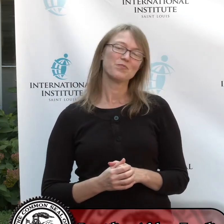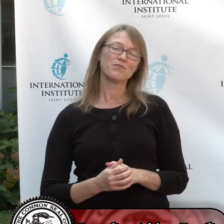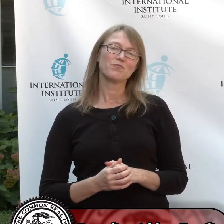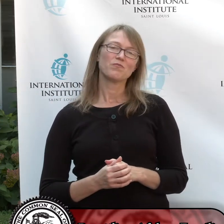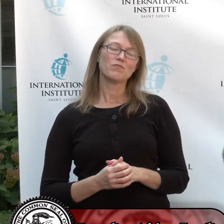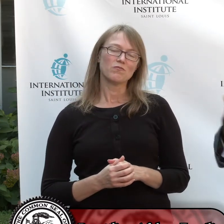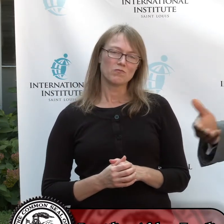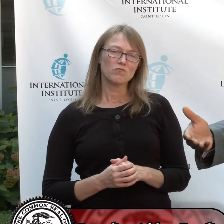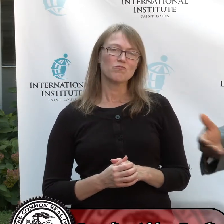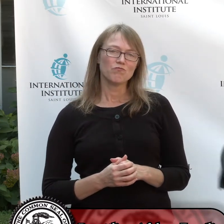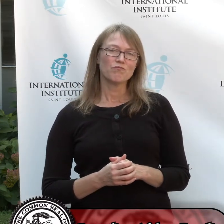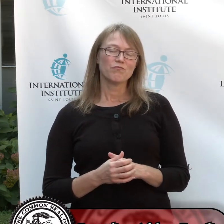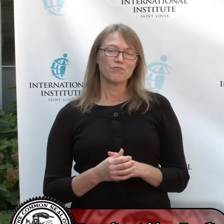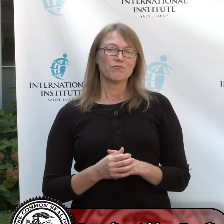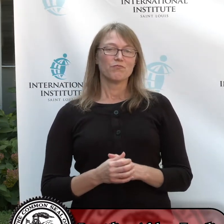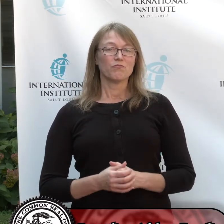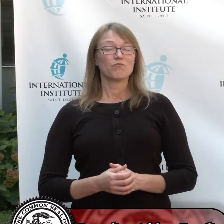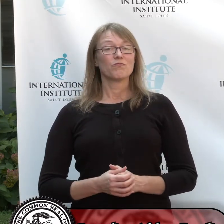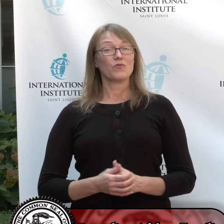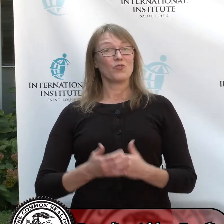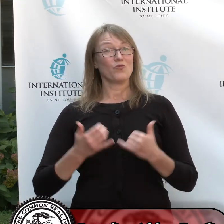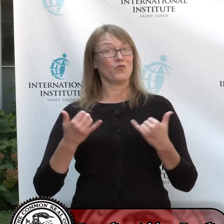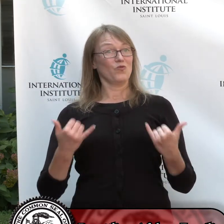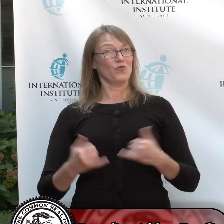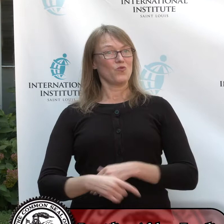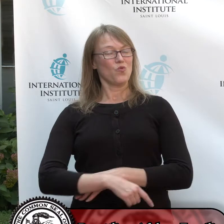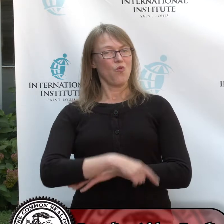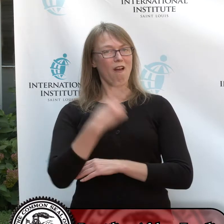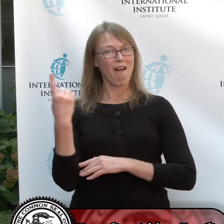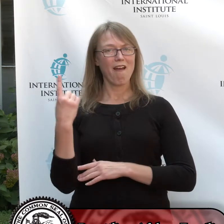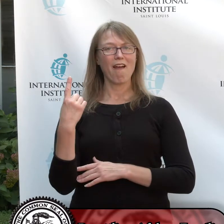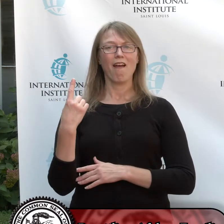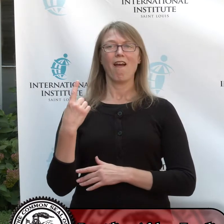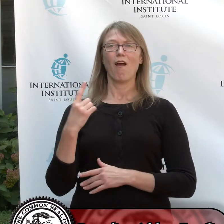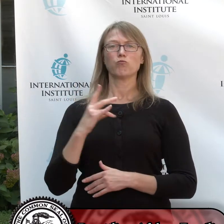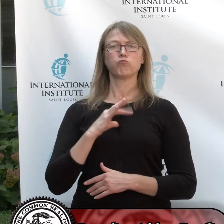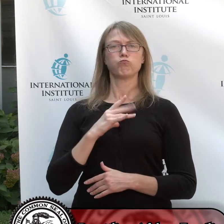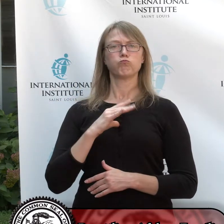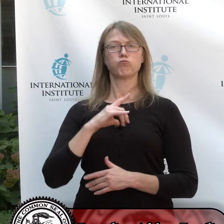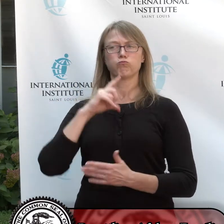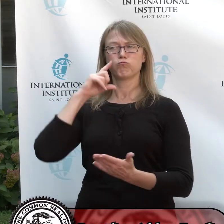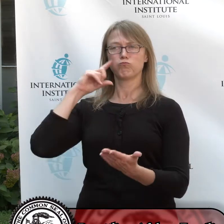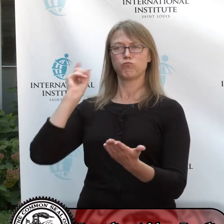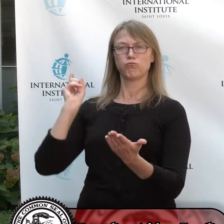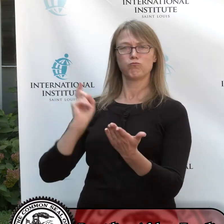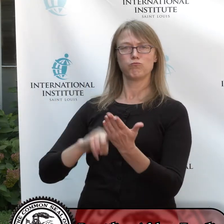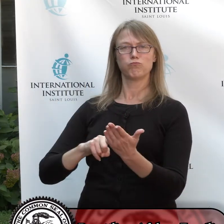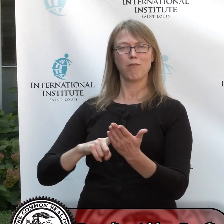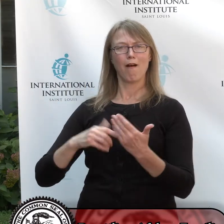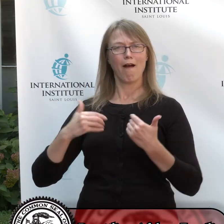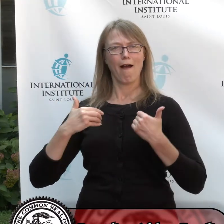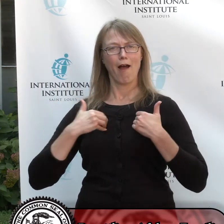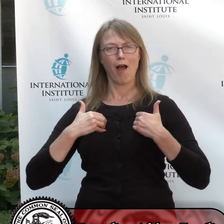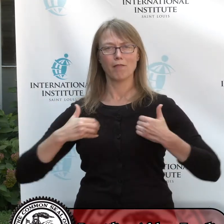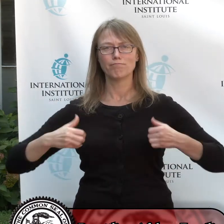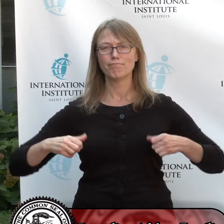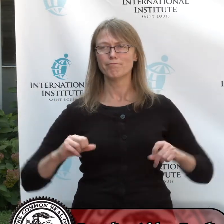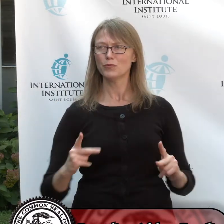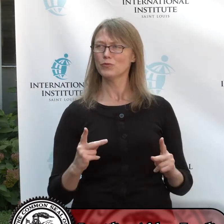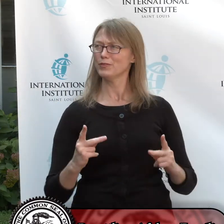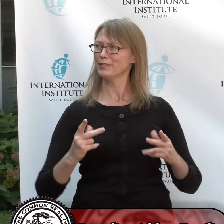testimony to the opportunity that has been presented to us. As we